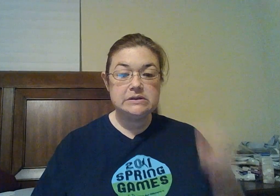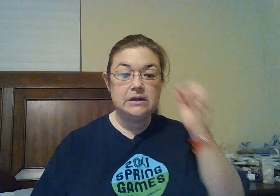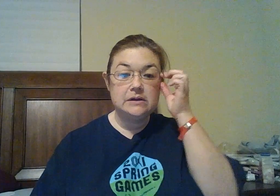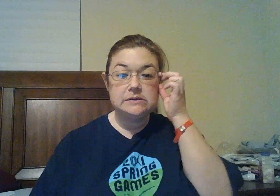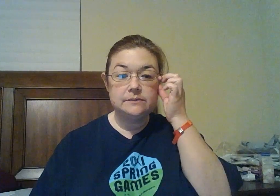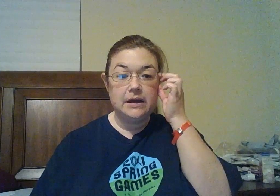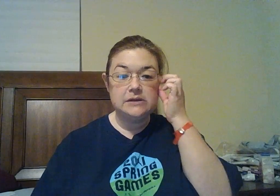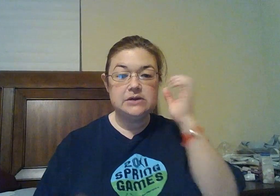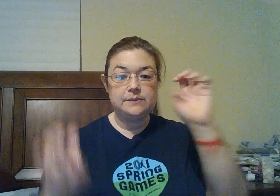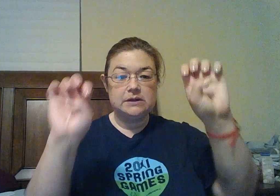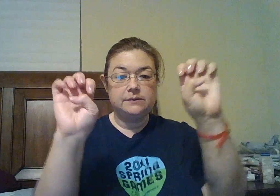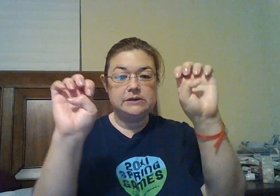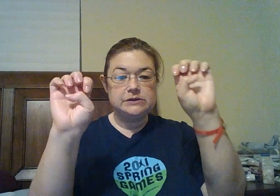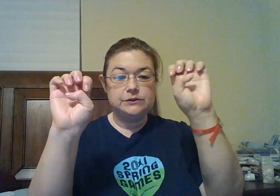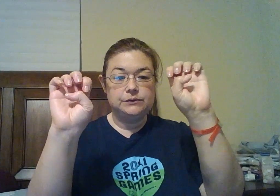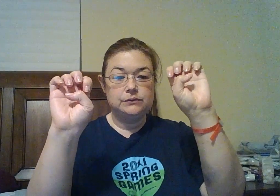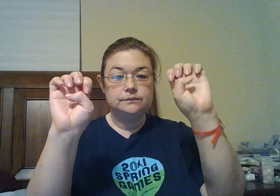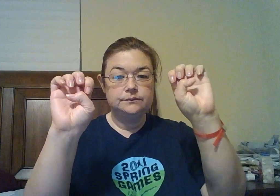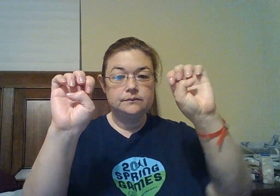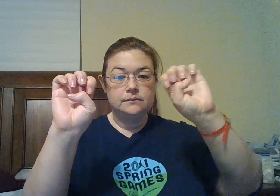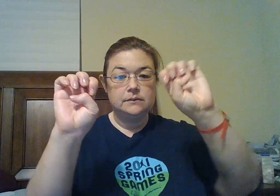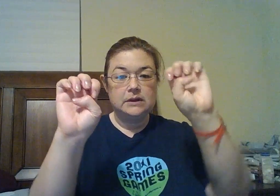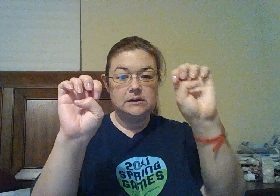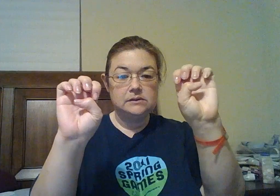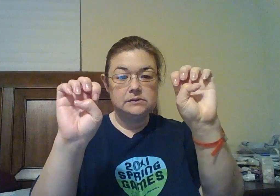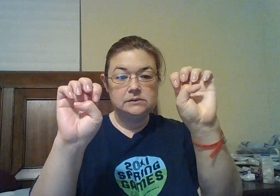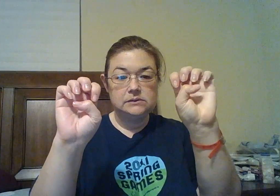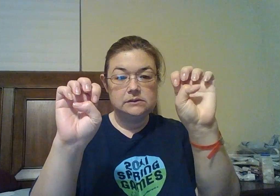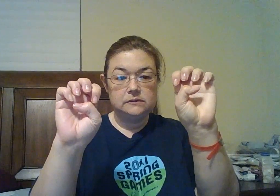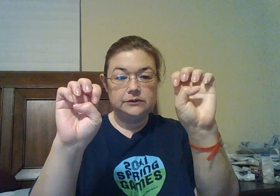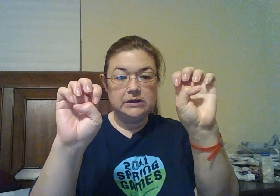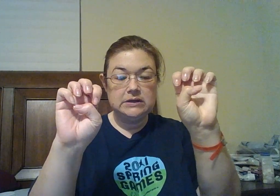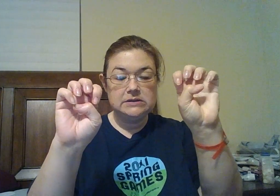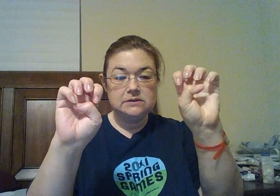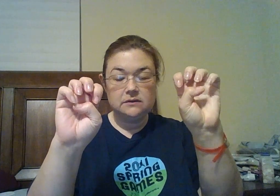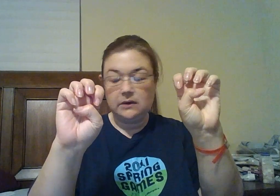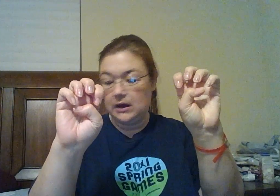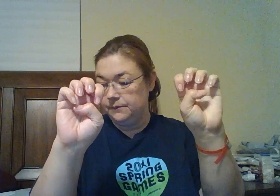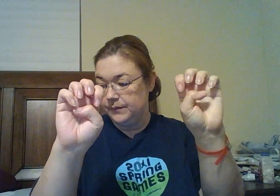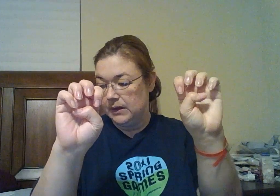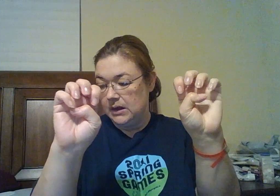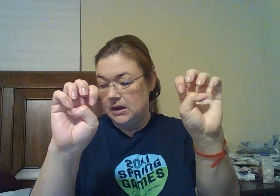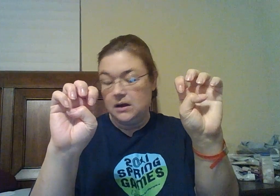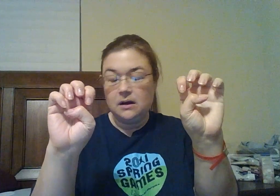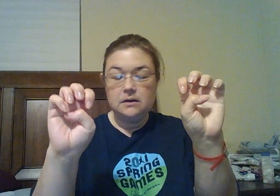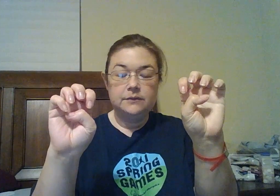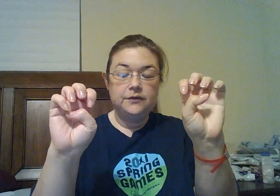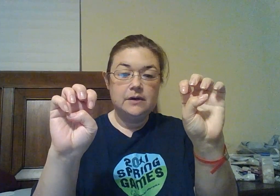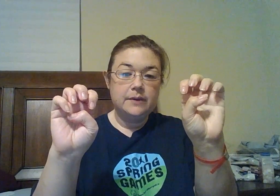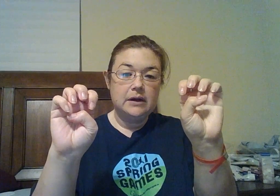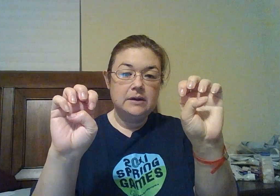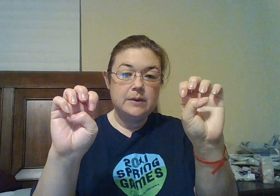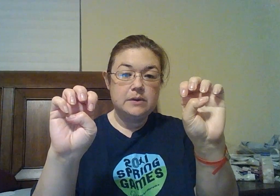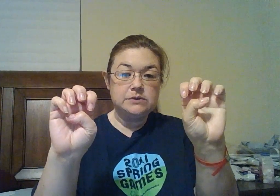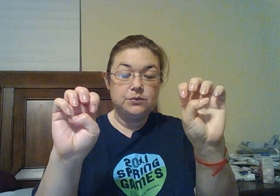Emergency is, my hand shape is going to be two, what are these? Okay. Front of body, my palms are